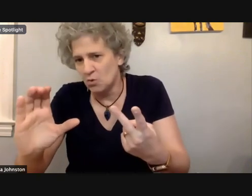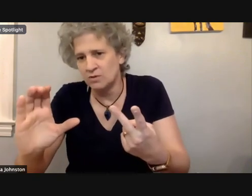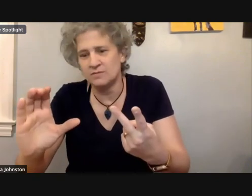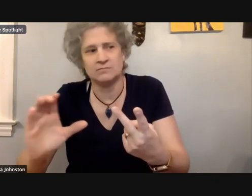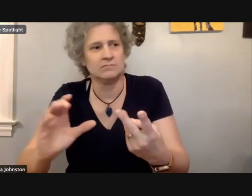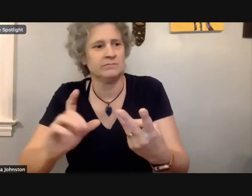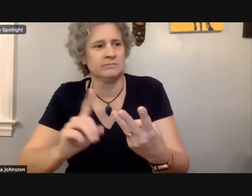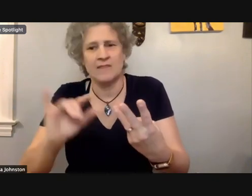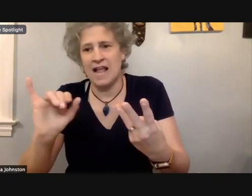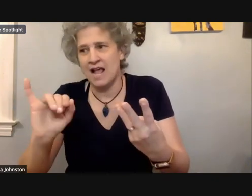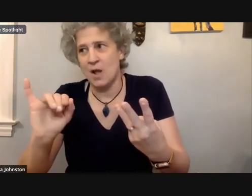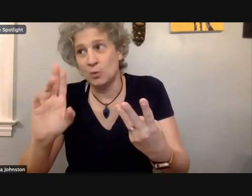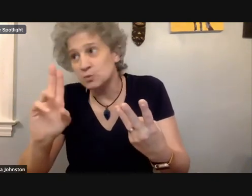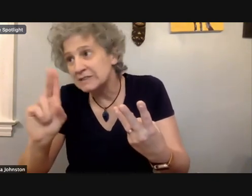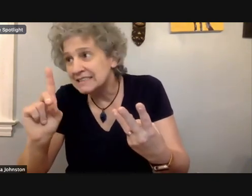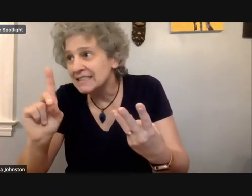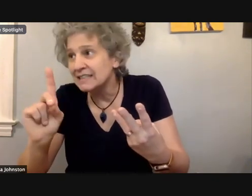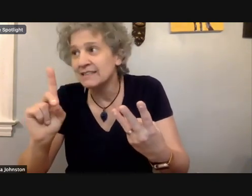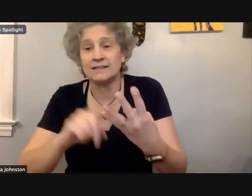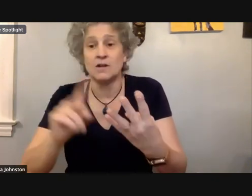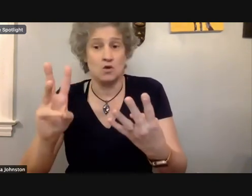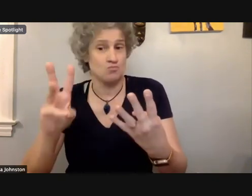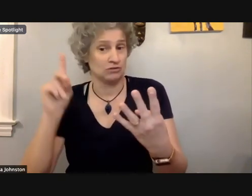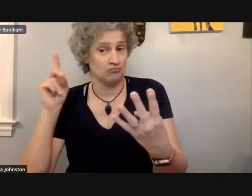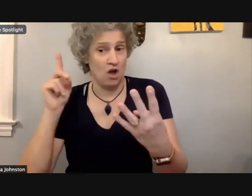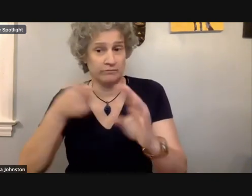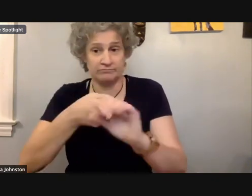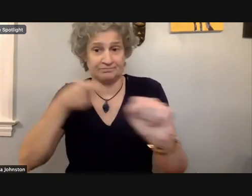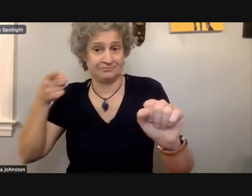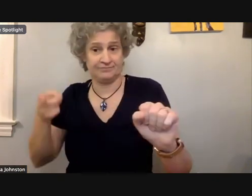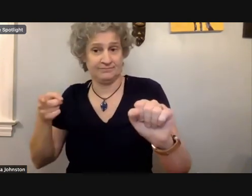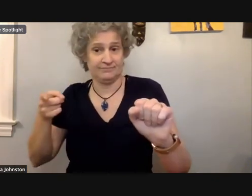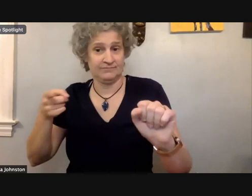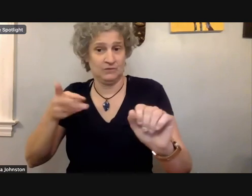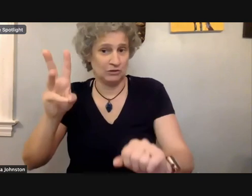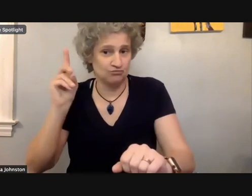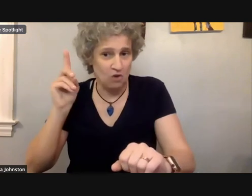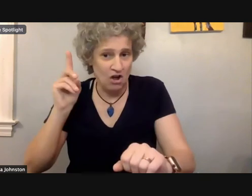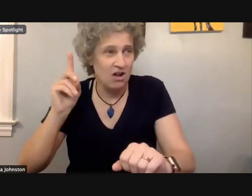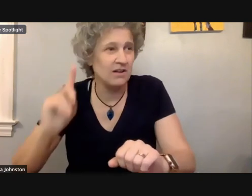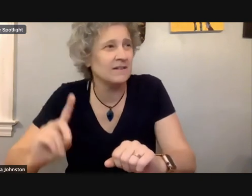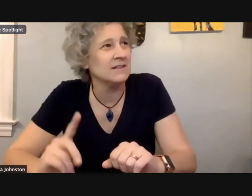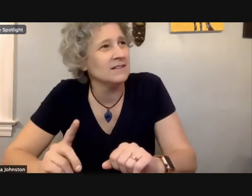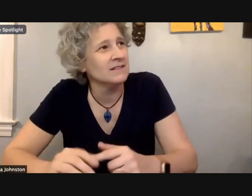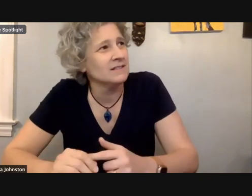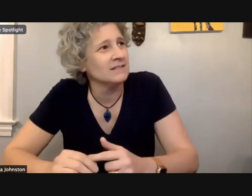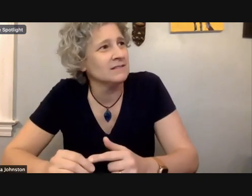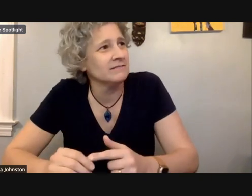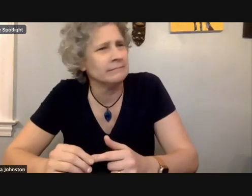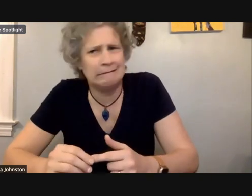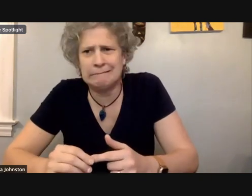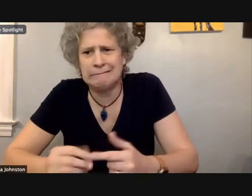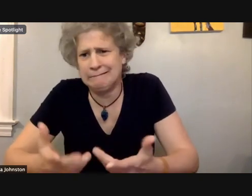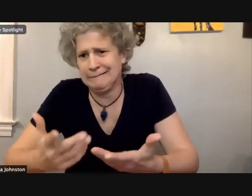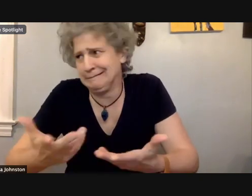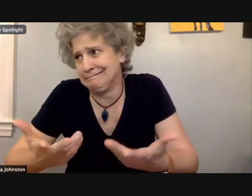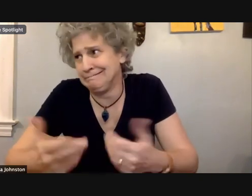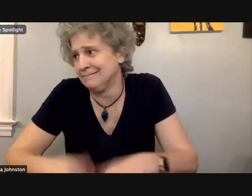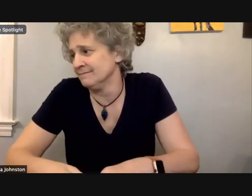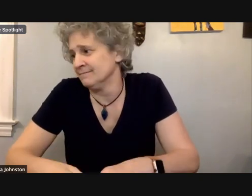what types of things, birth control, prophylactics, IUD, withdrawal method, if you're having those conversations.